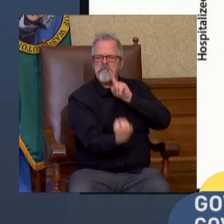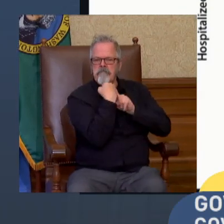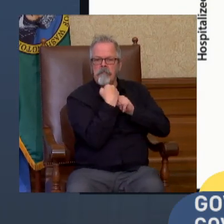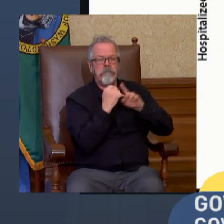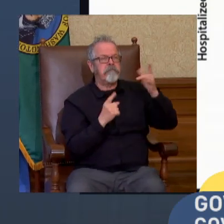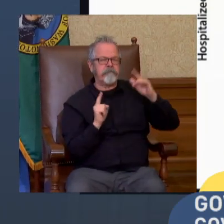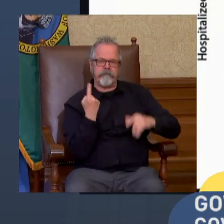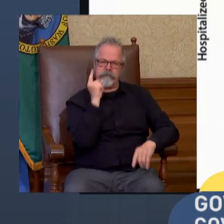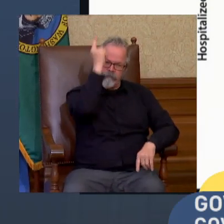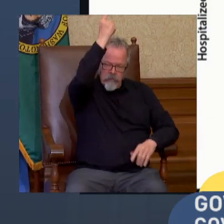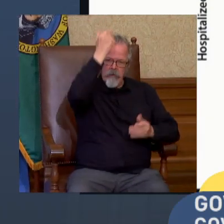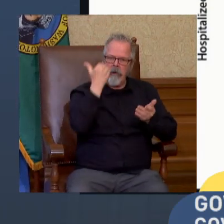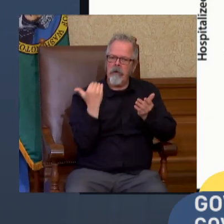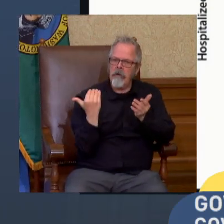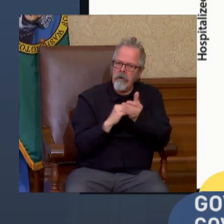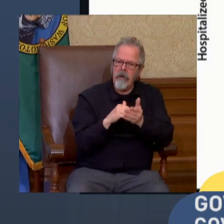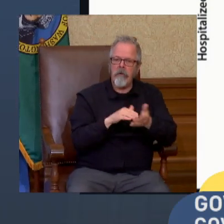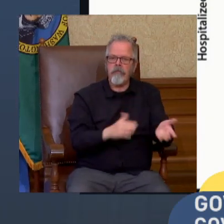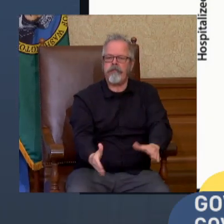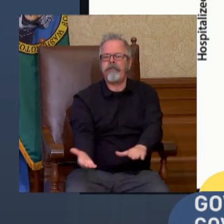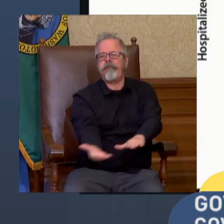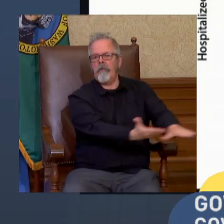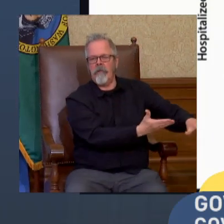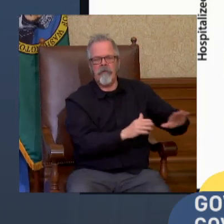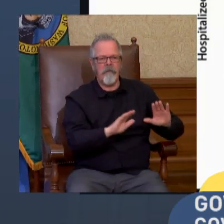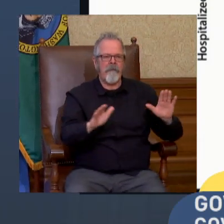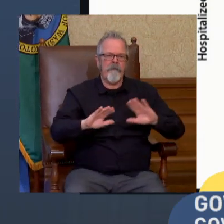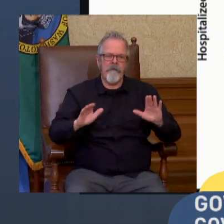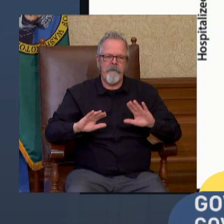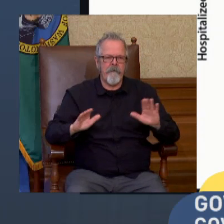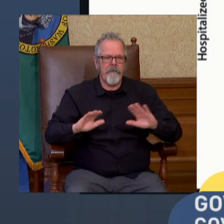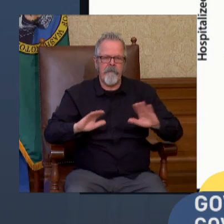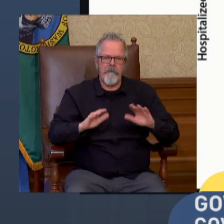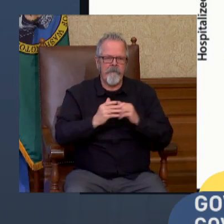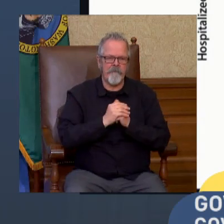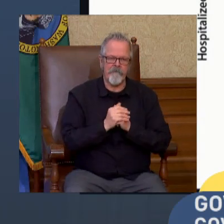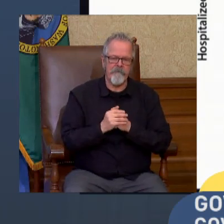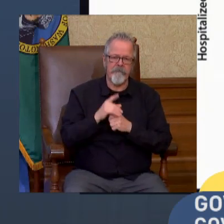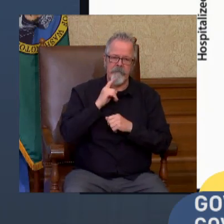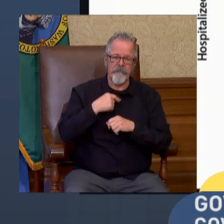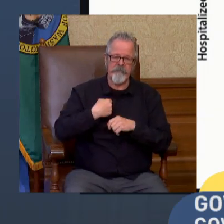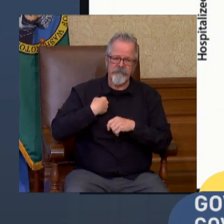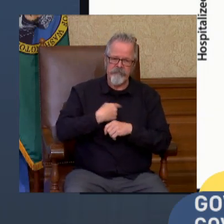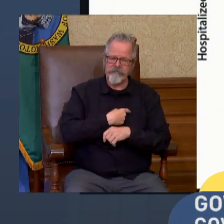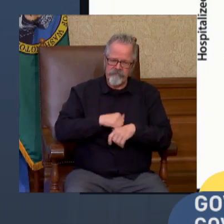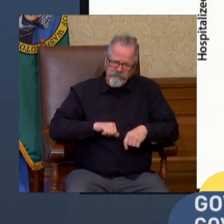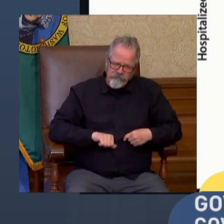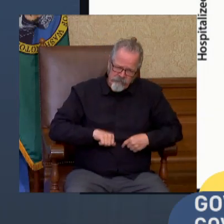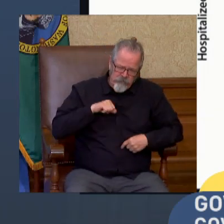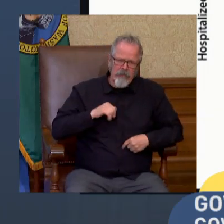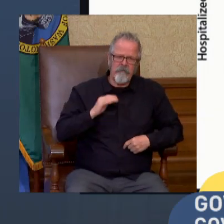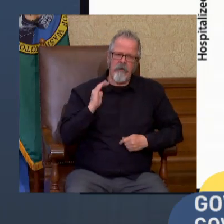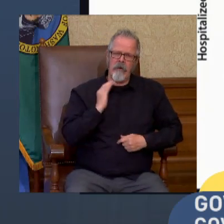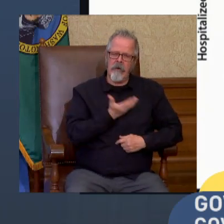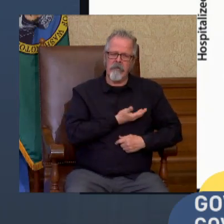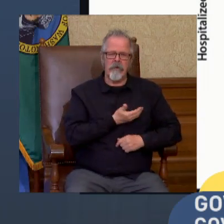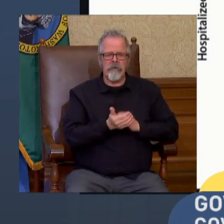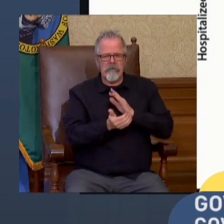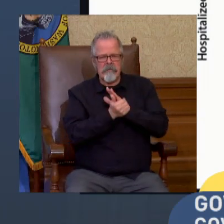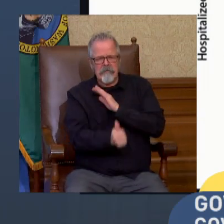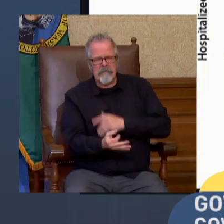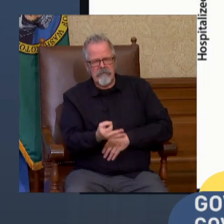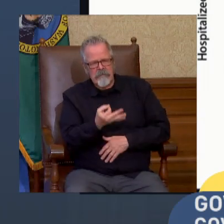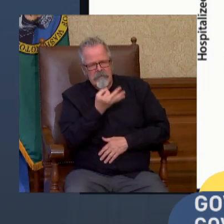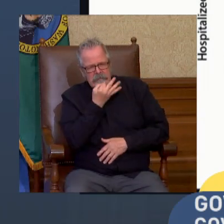frankly, makes me proud when I talk to Dr. Fauci and Dr. Burtz and Dr. Redfield, who are in the